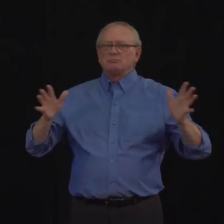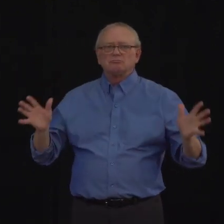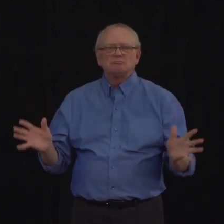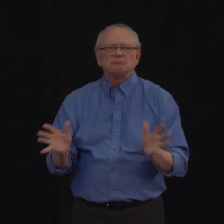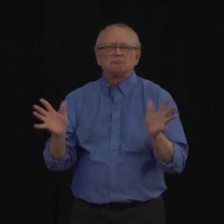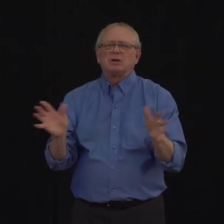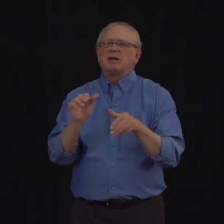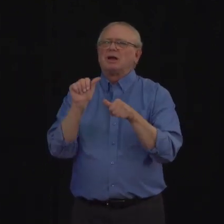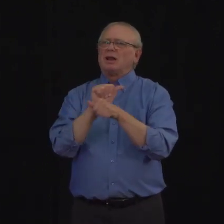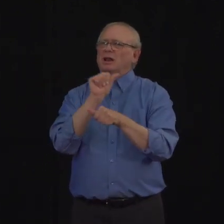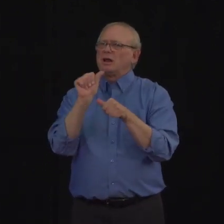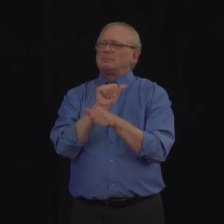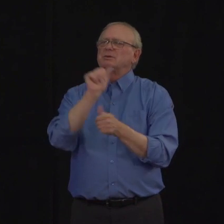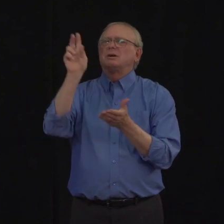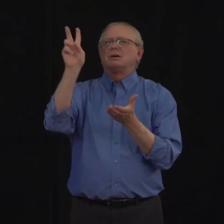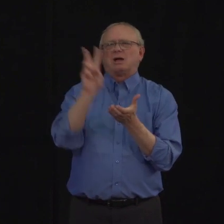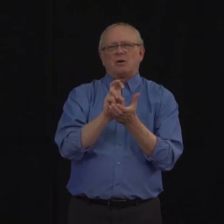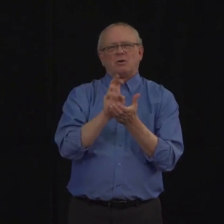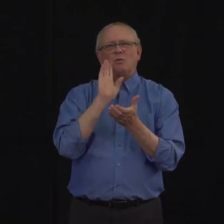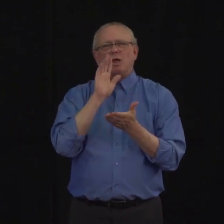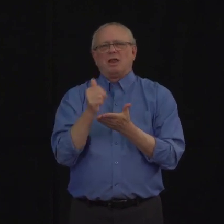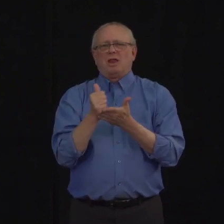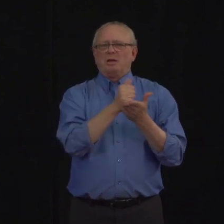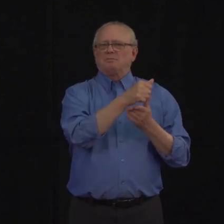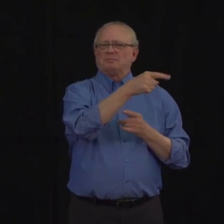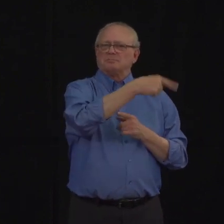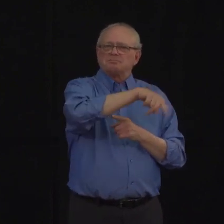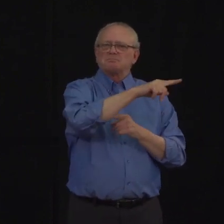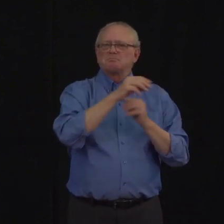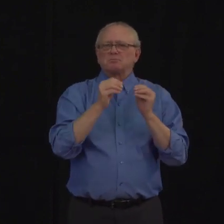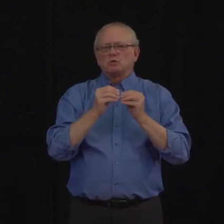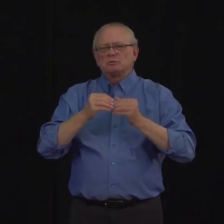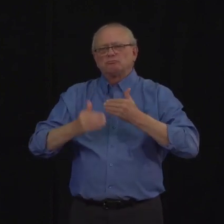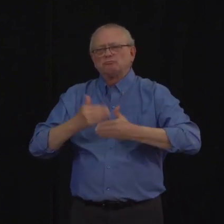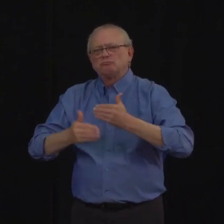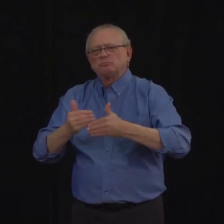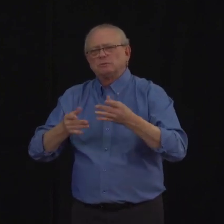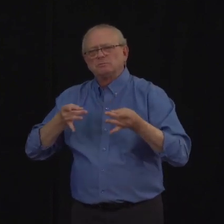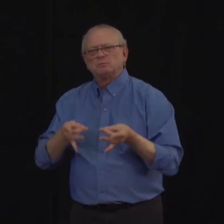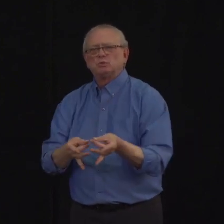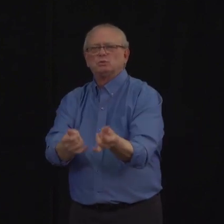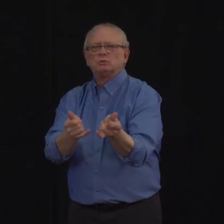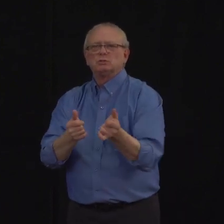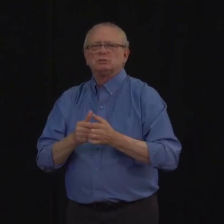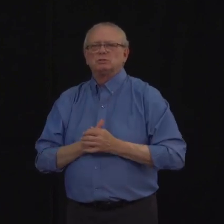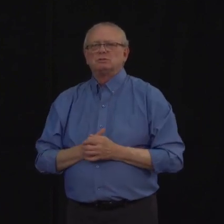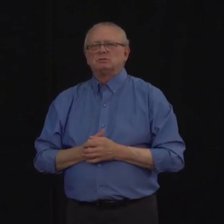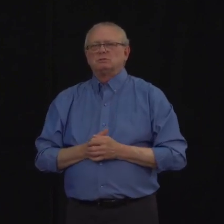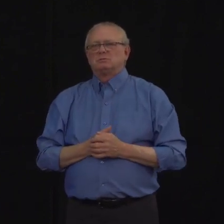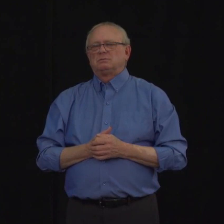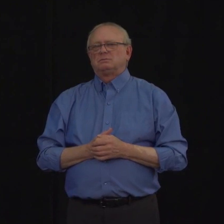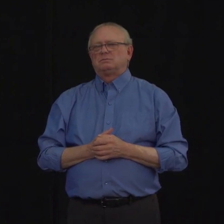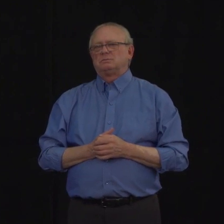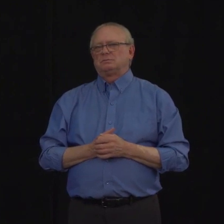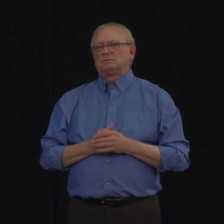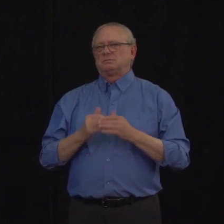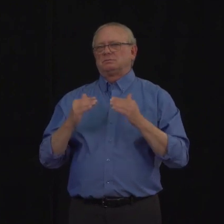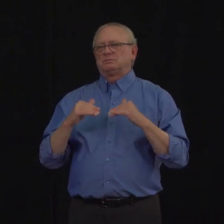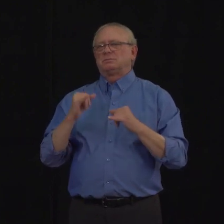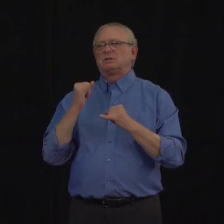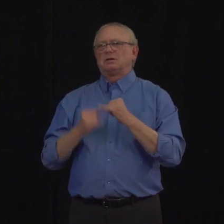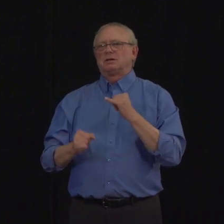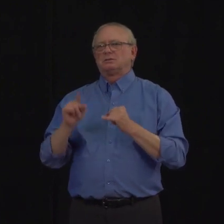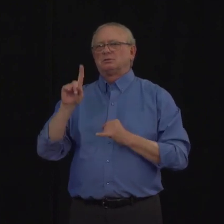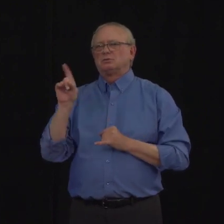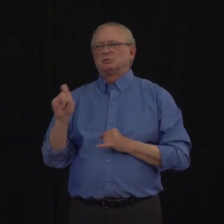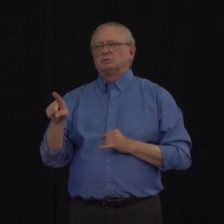more efficient. Operator, can you put through the final question, please? Final question is Matt Woodman with CTV Edmonton. Go